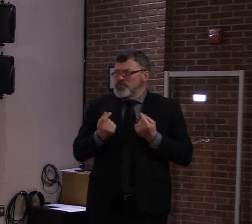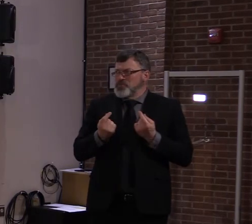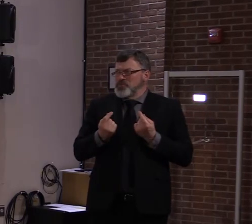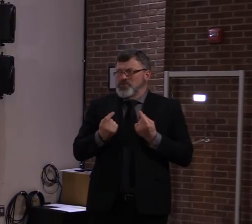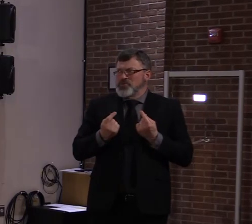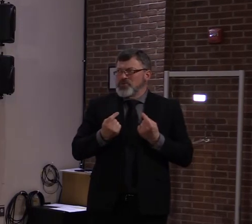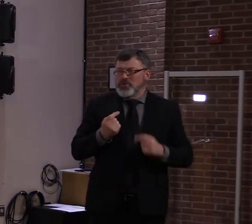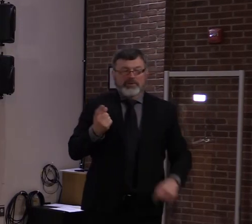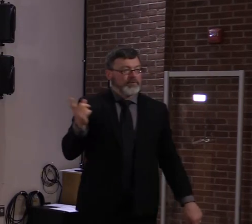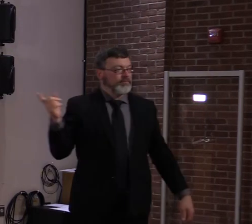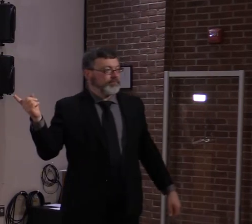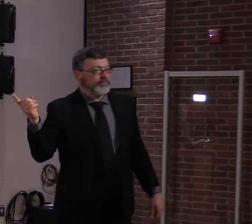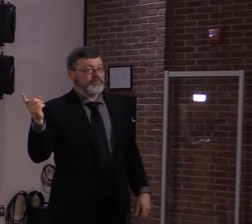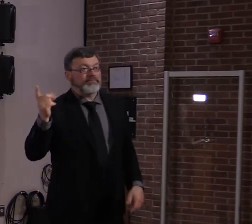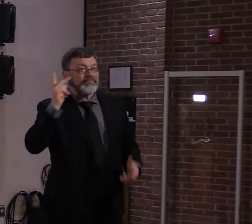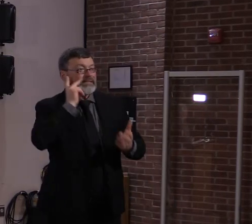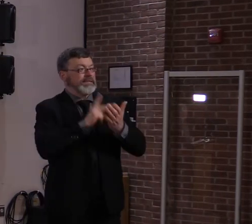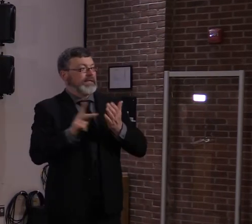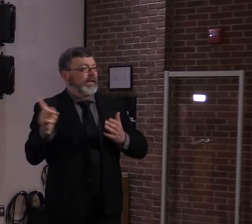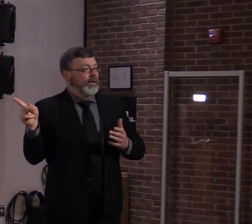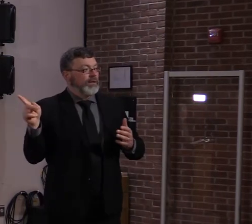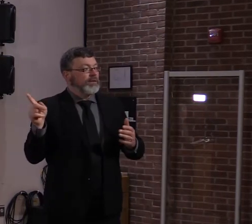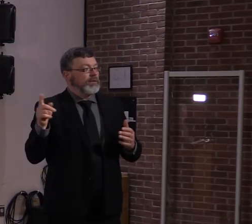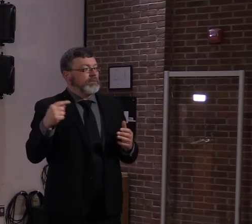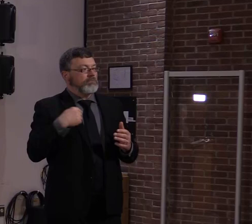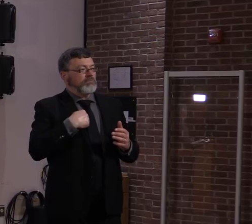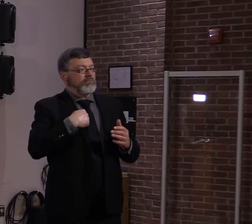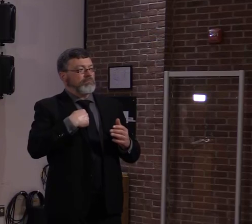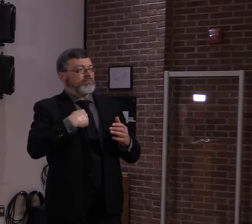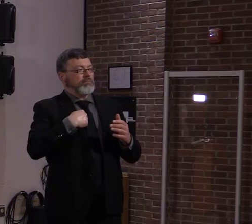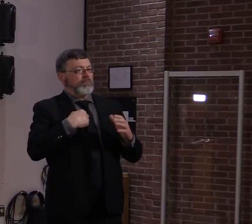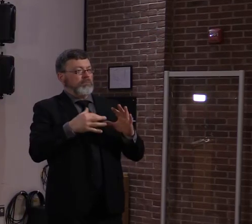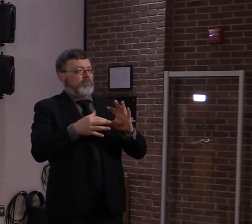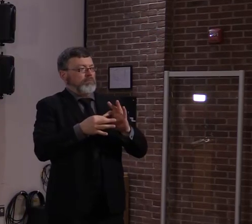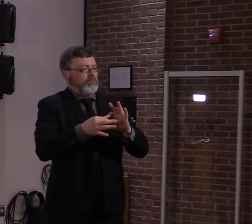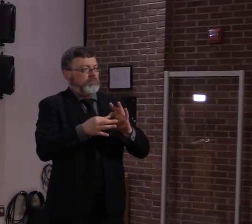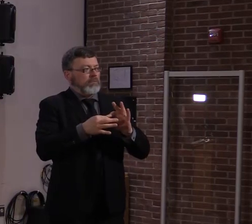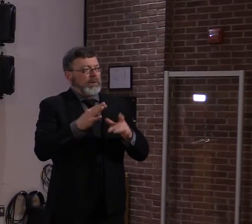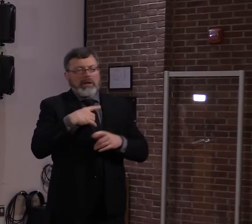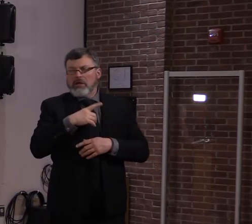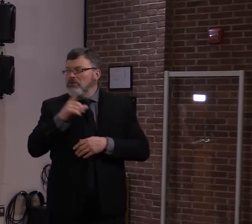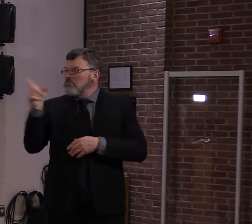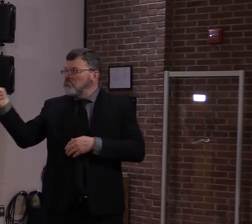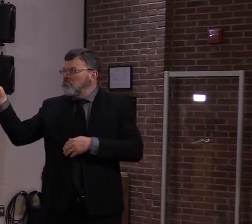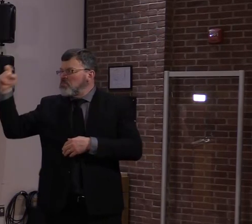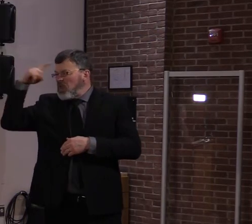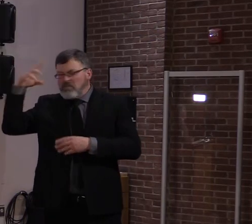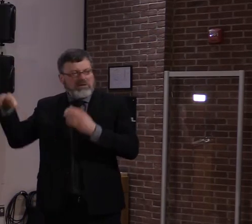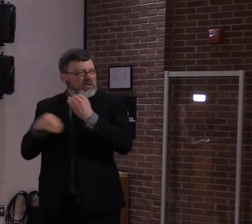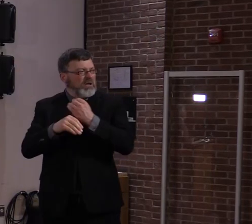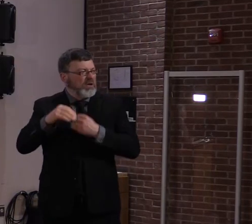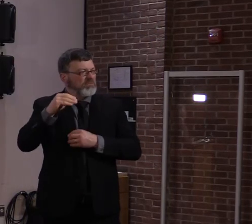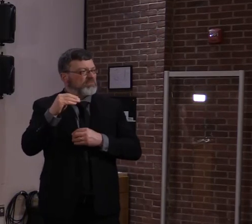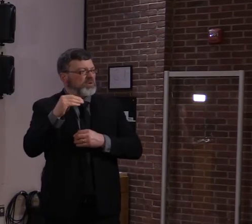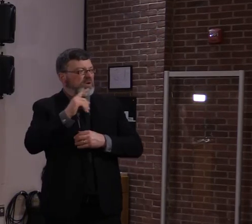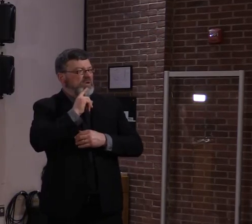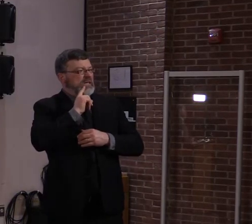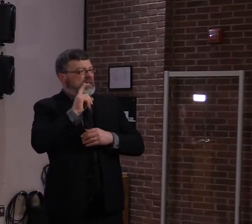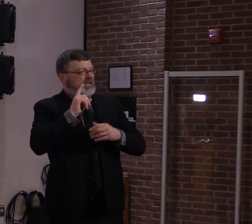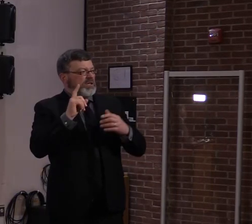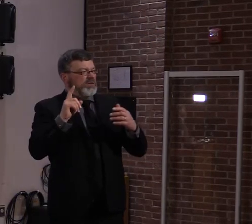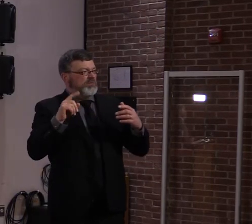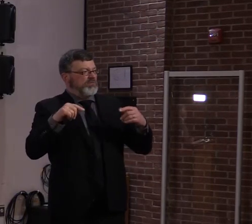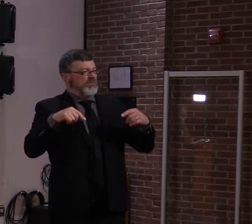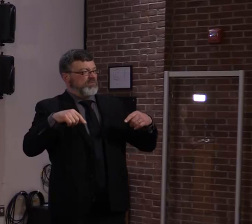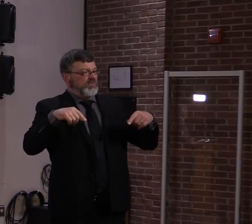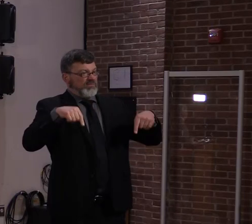or I'll do whatever the governor tells me. But the one thing that there has been unanimous sort